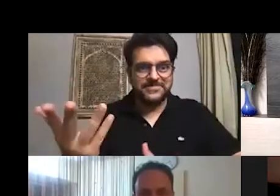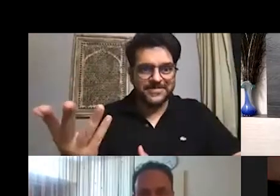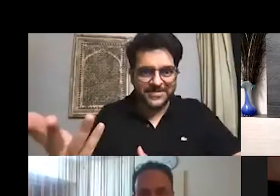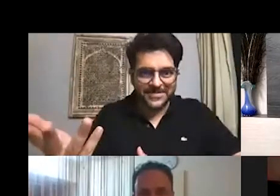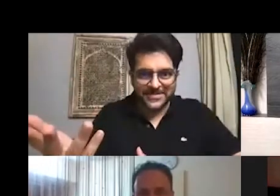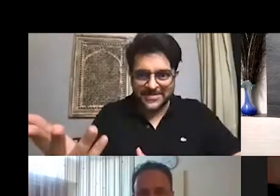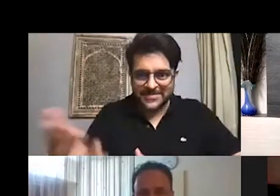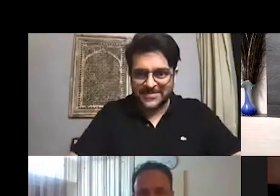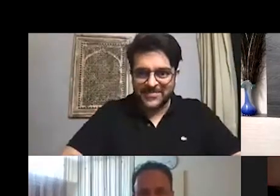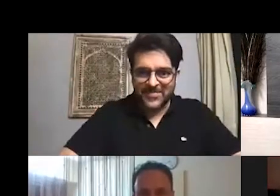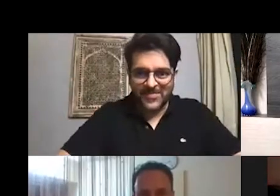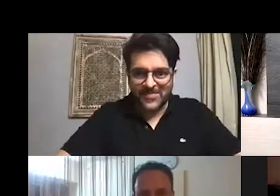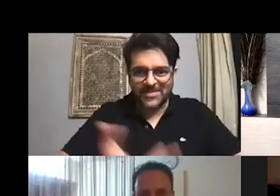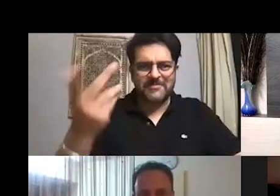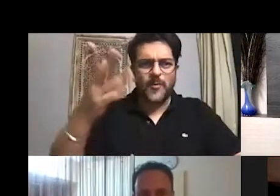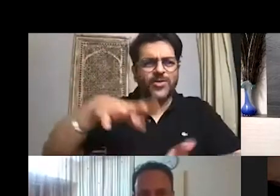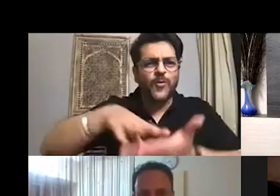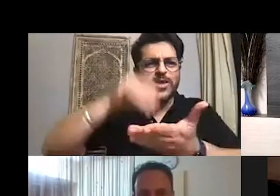Anyone?